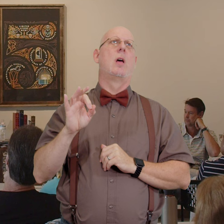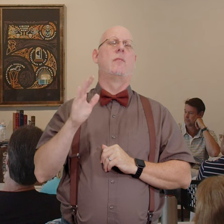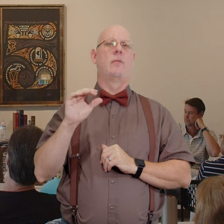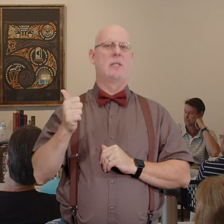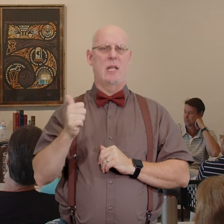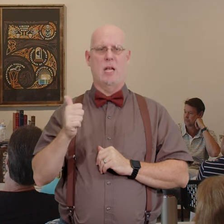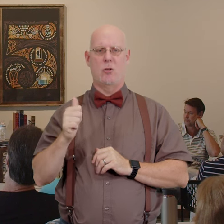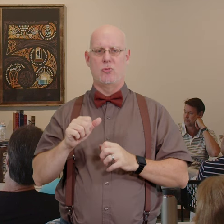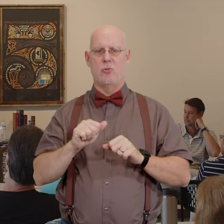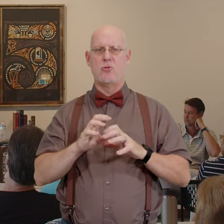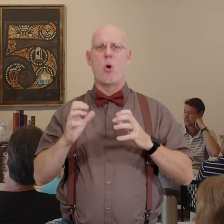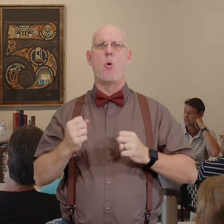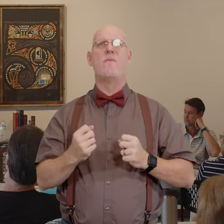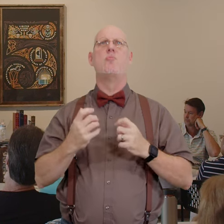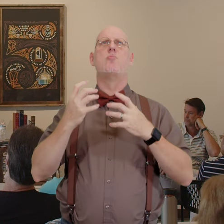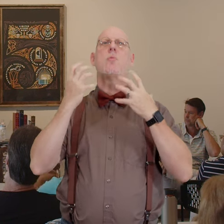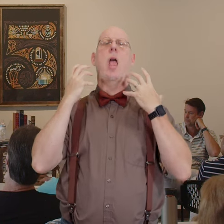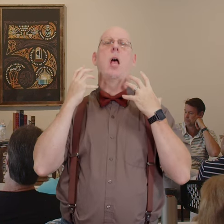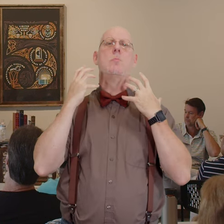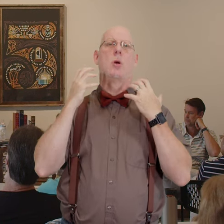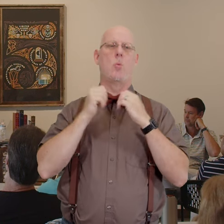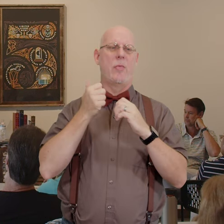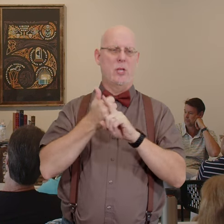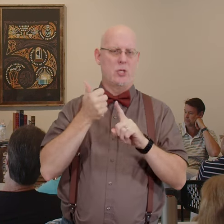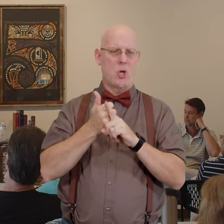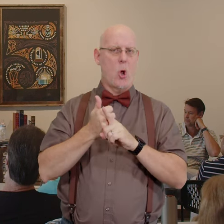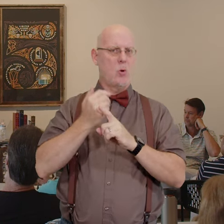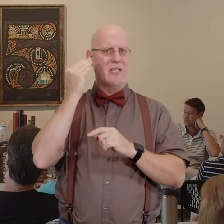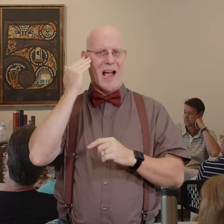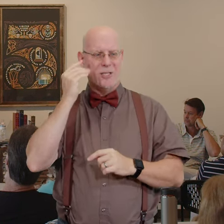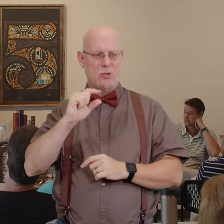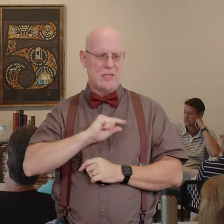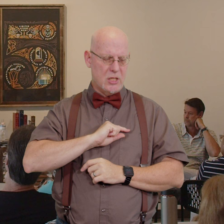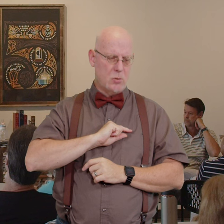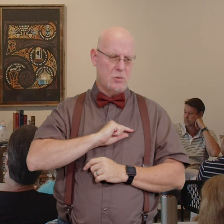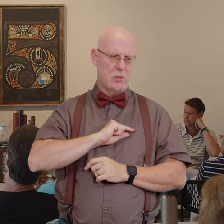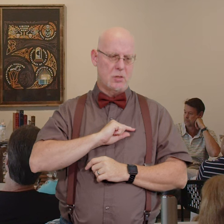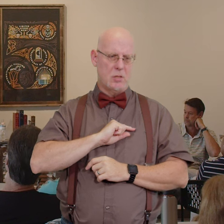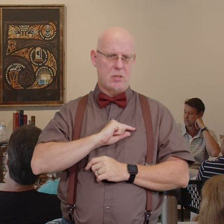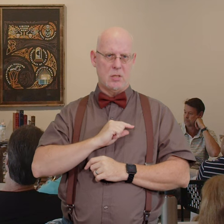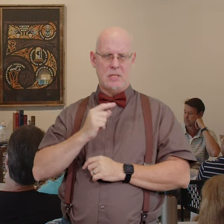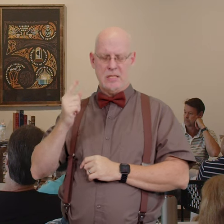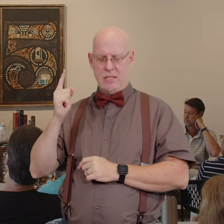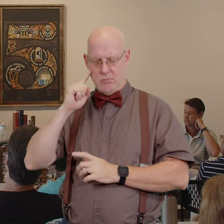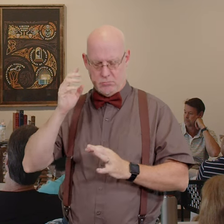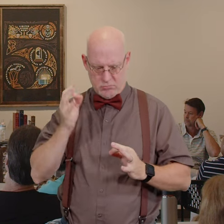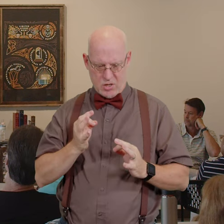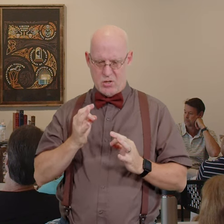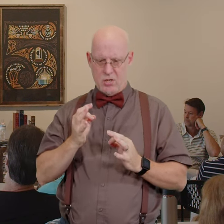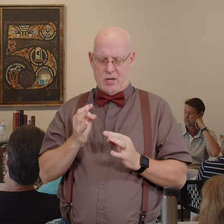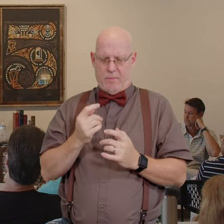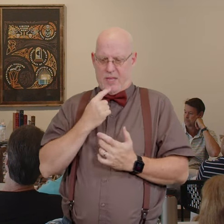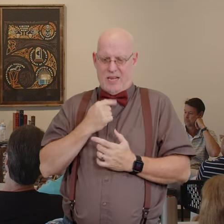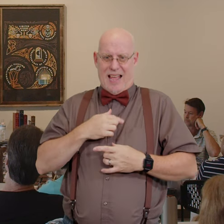1510, he is so overwhelmed with his own conscious guilt that he comes to the conclusion